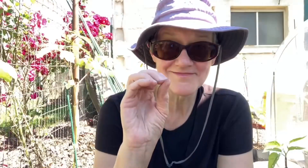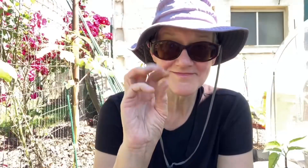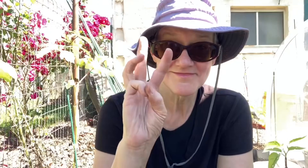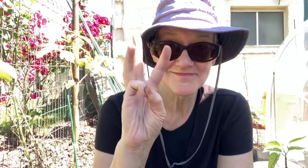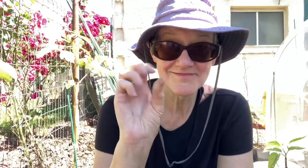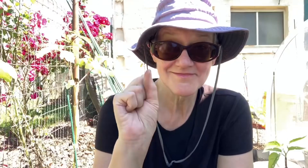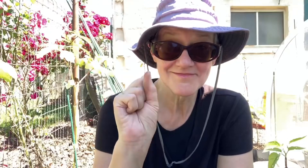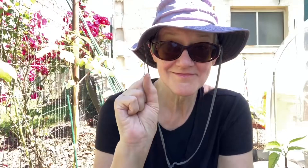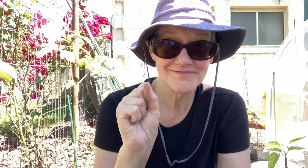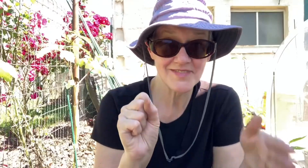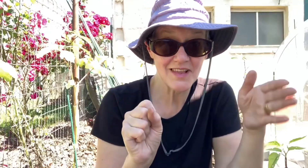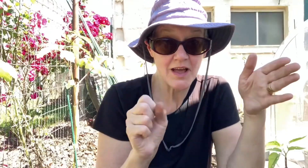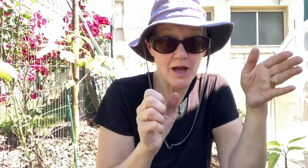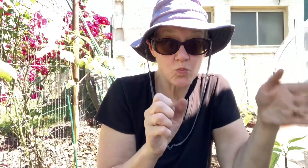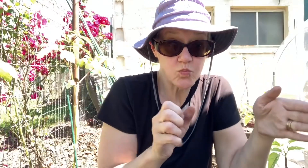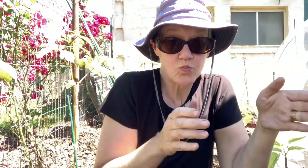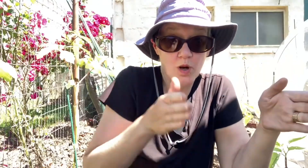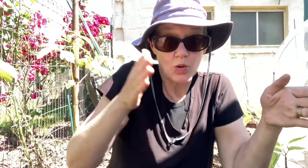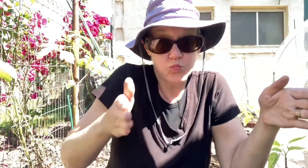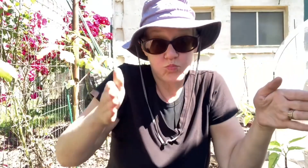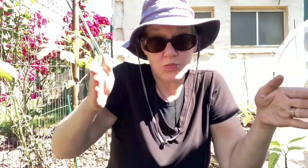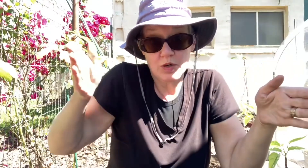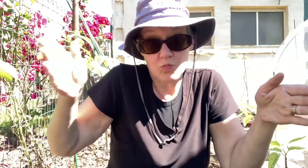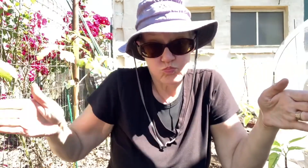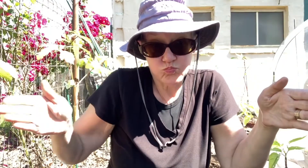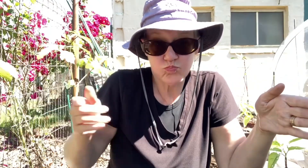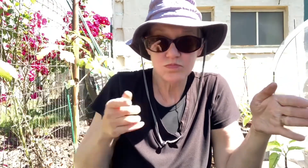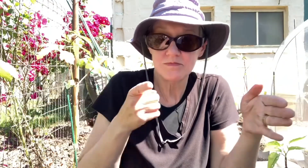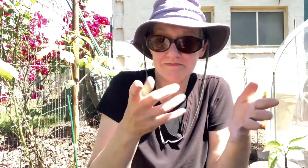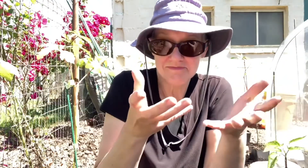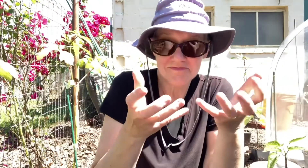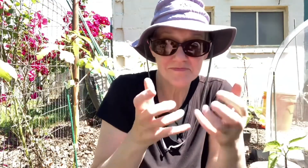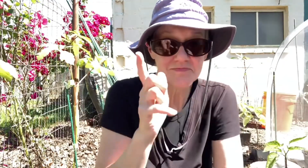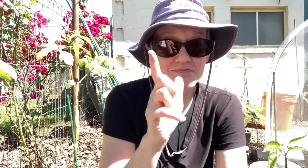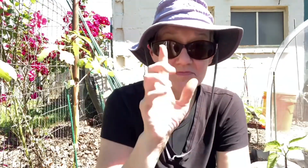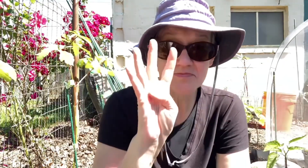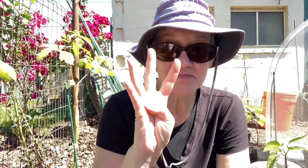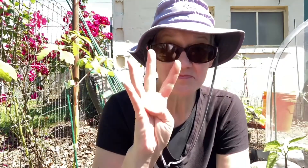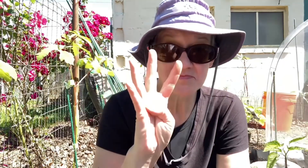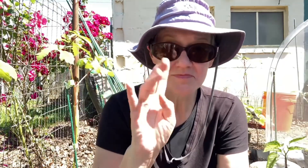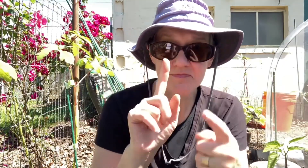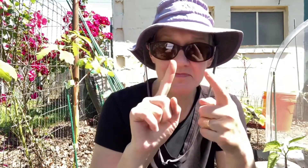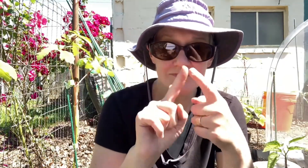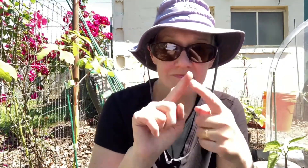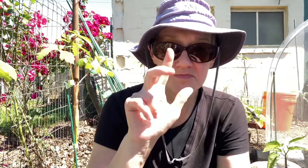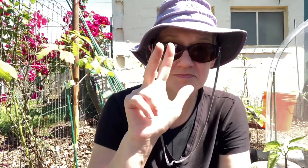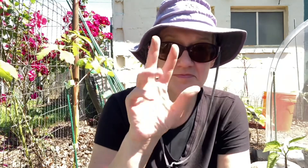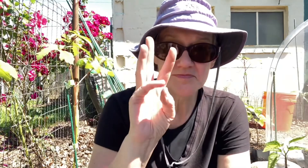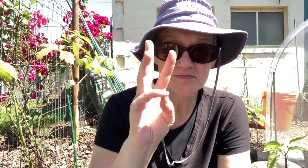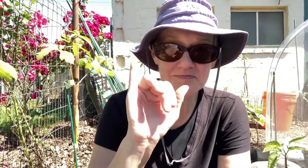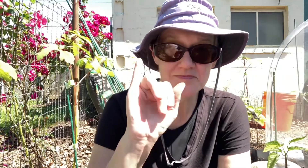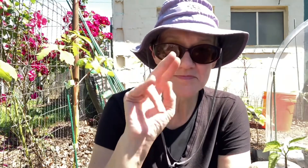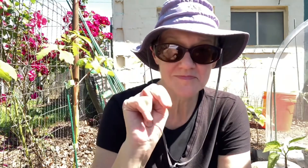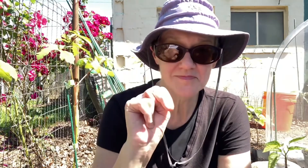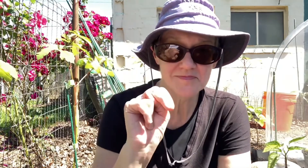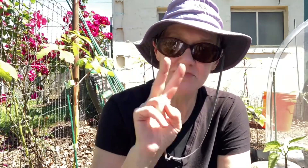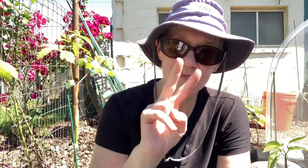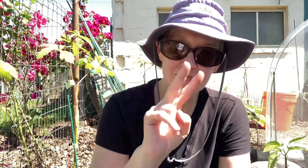And if you're planting in rows, they do best spaced 24 to 36 inches